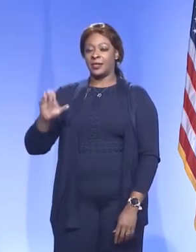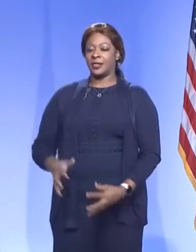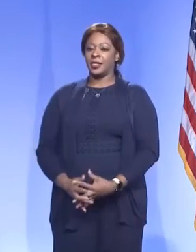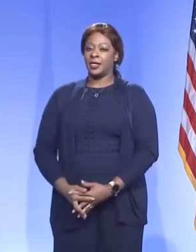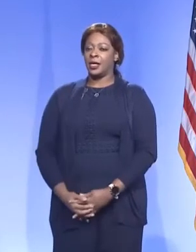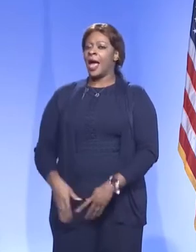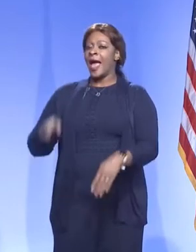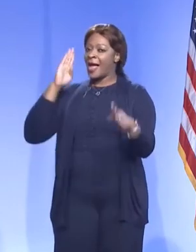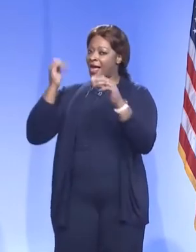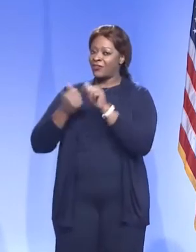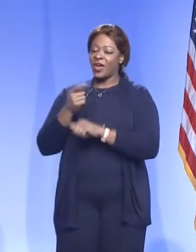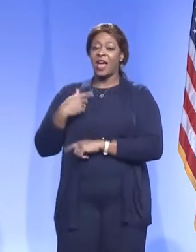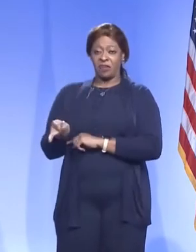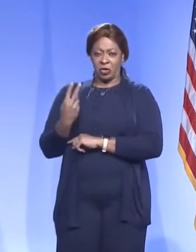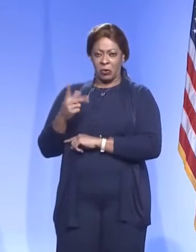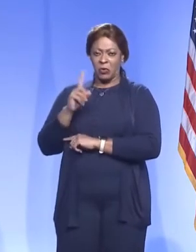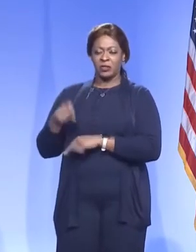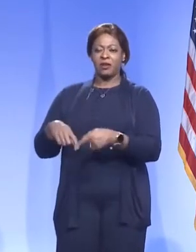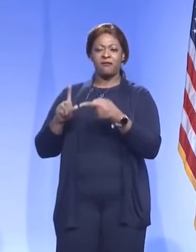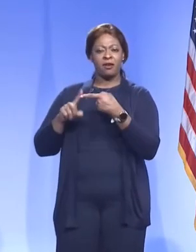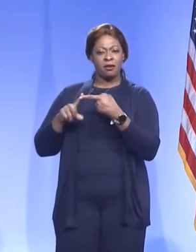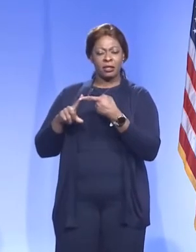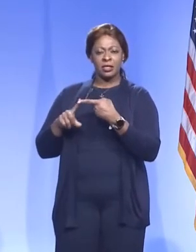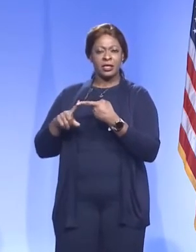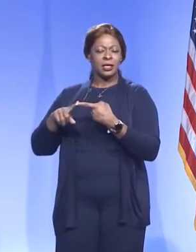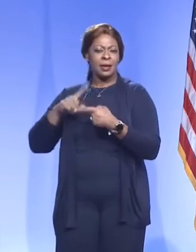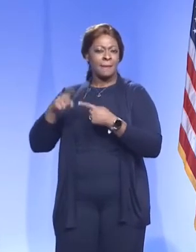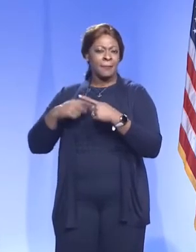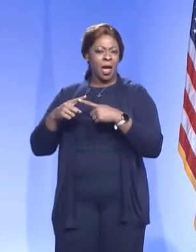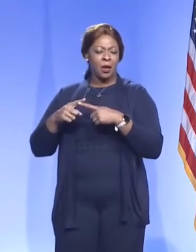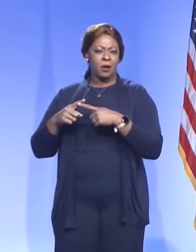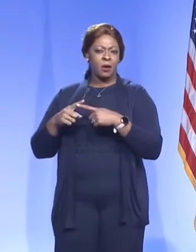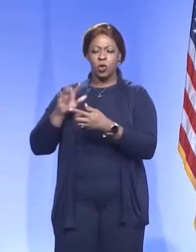and guidance documents that will be shared soon.